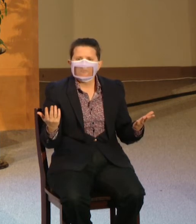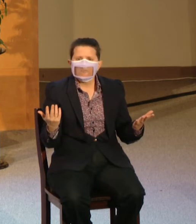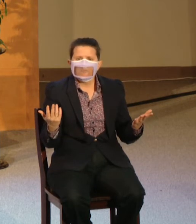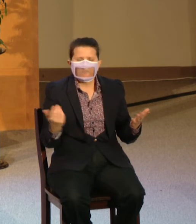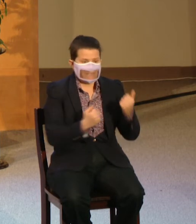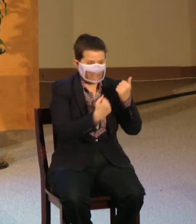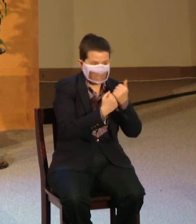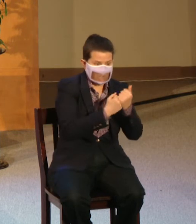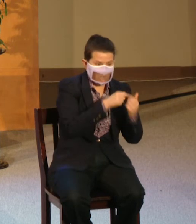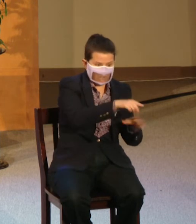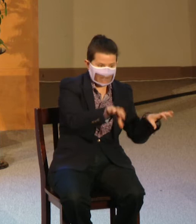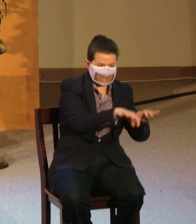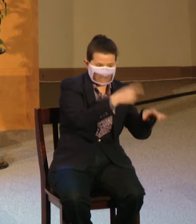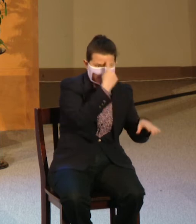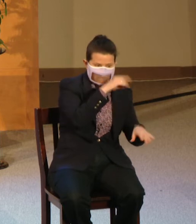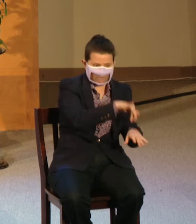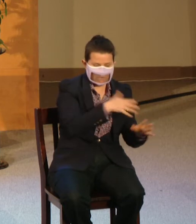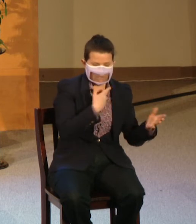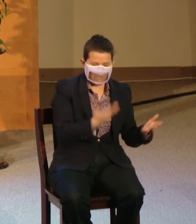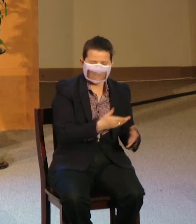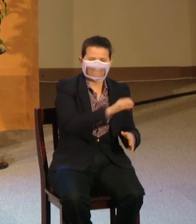10 activities in your life?